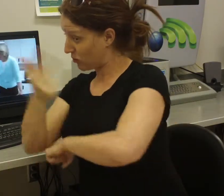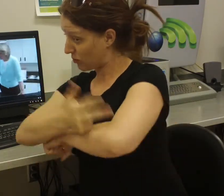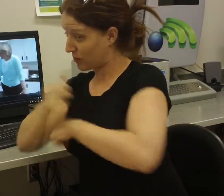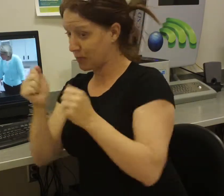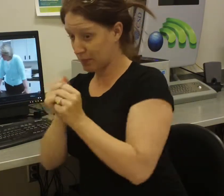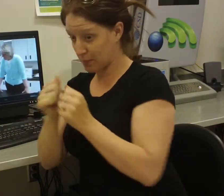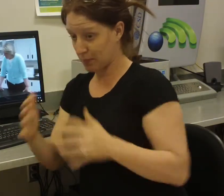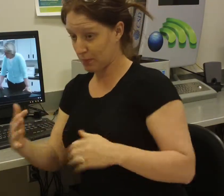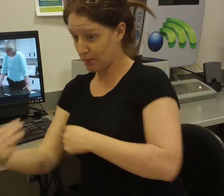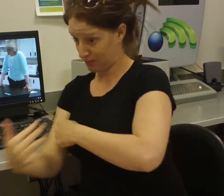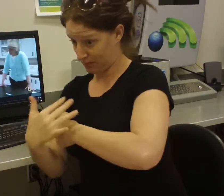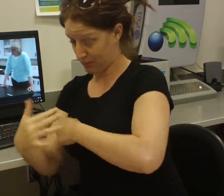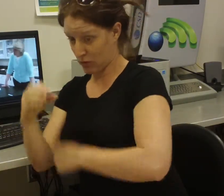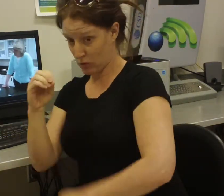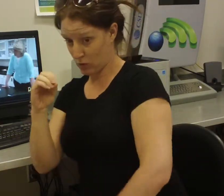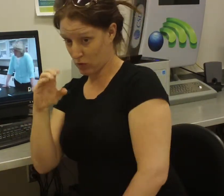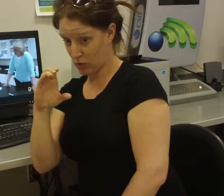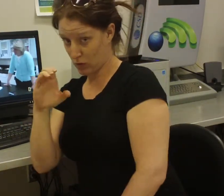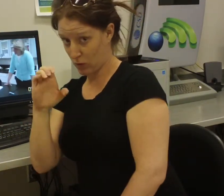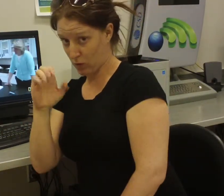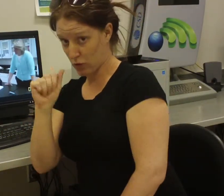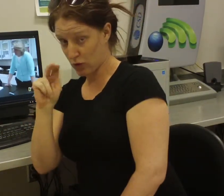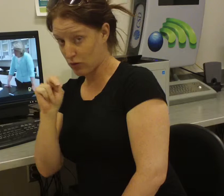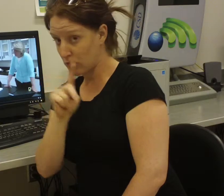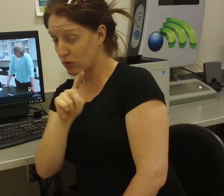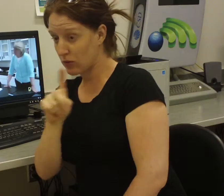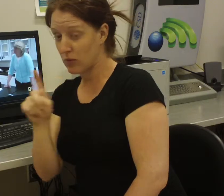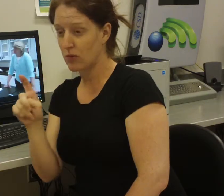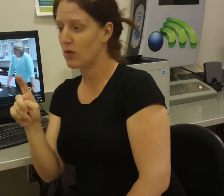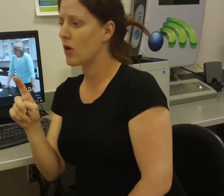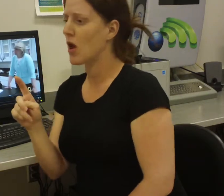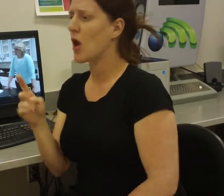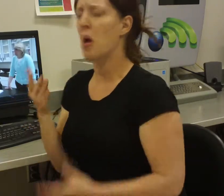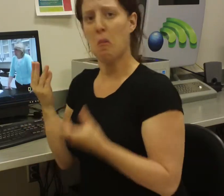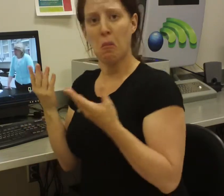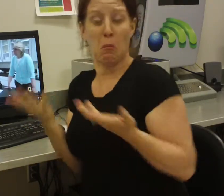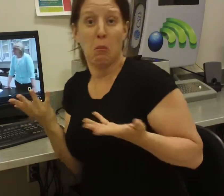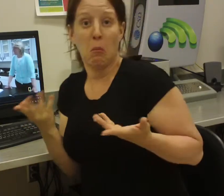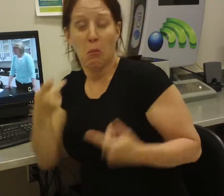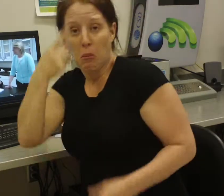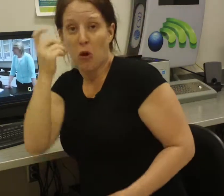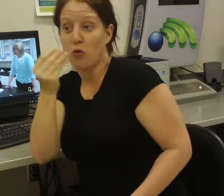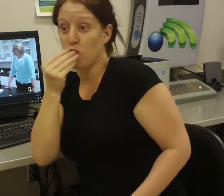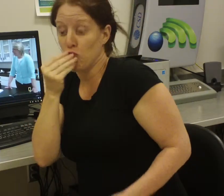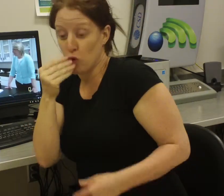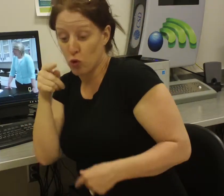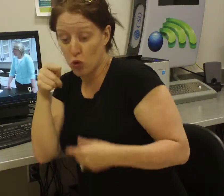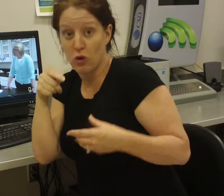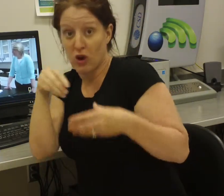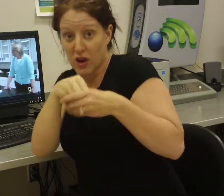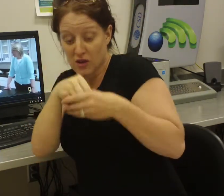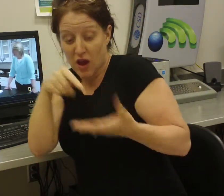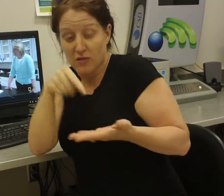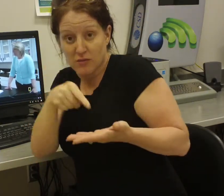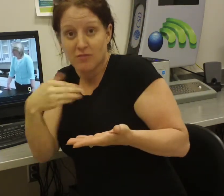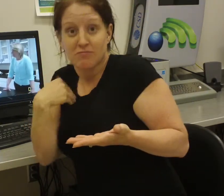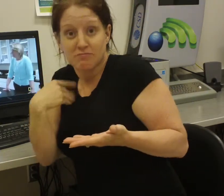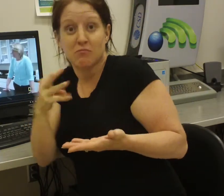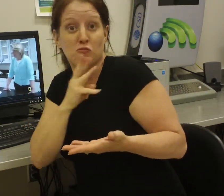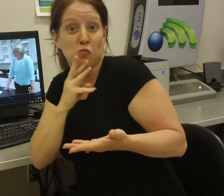maybe because of the food we get, like, has water in it. So we have food that comes from the ocean. What other roles does the